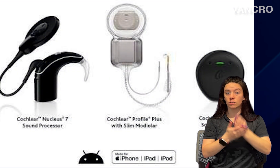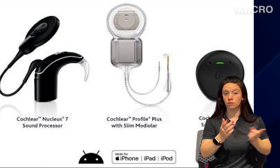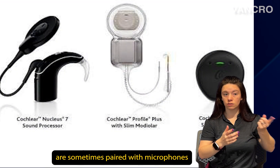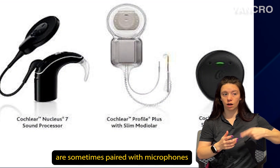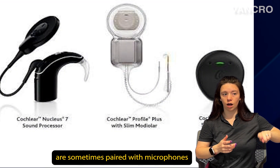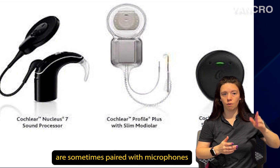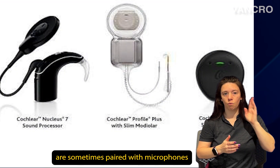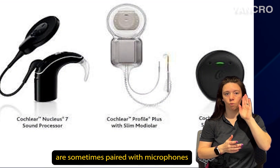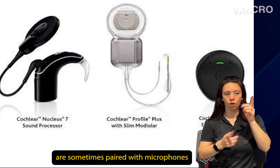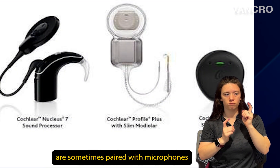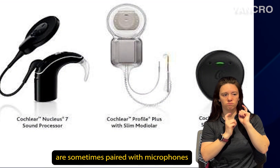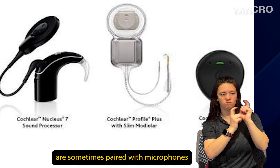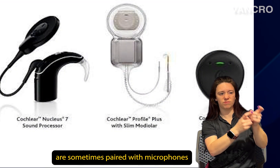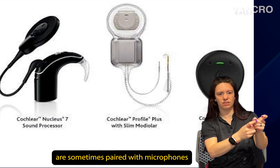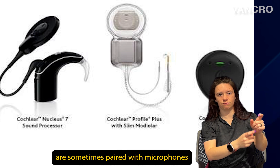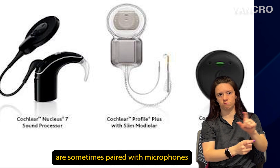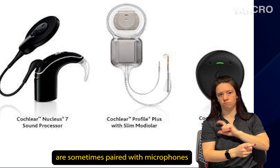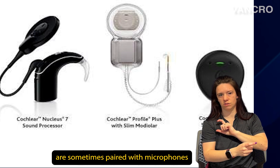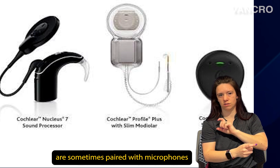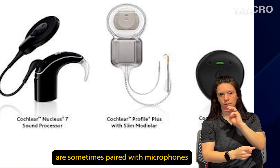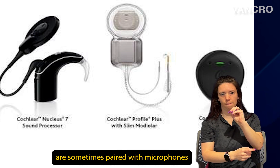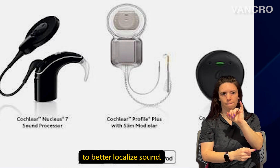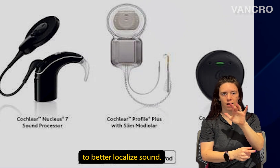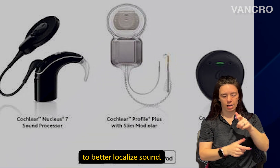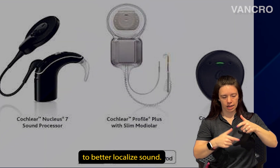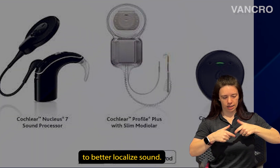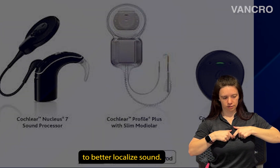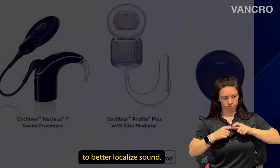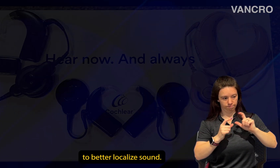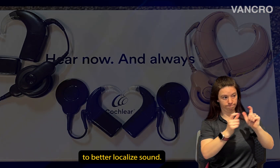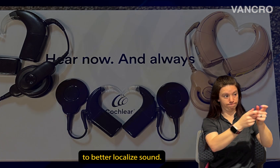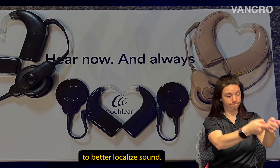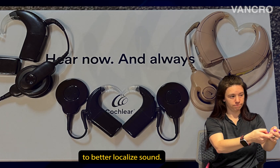are sometimes paired with microphones to better localize sound.